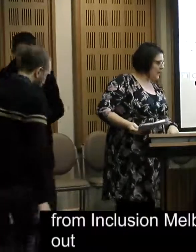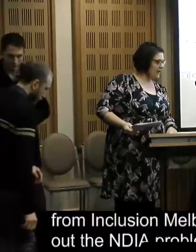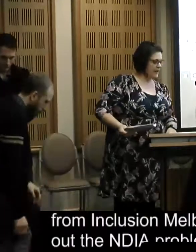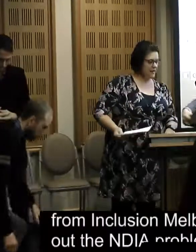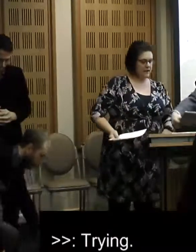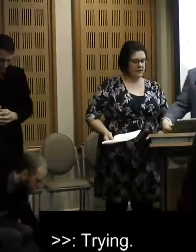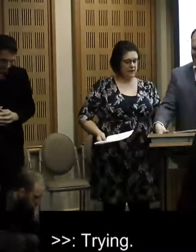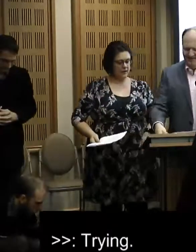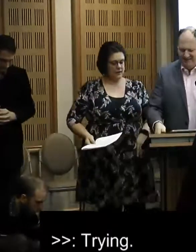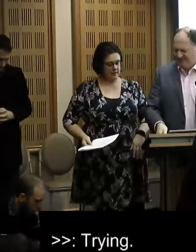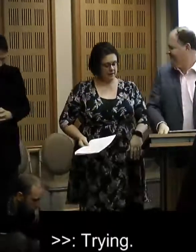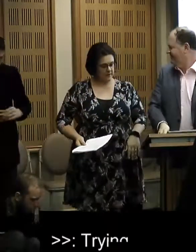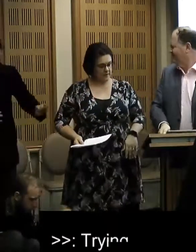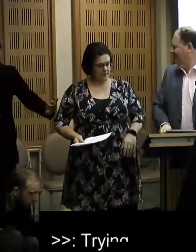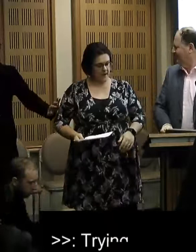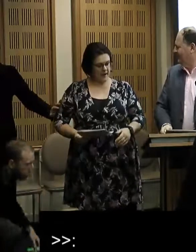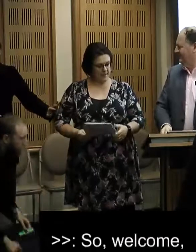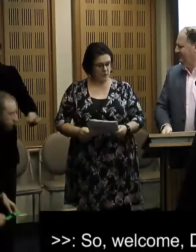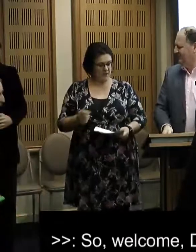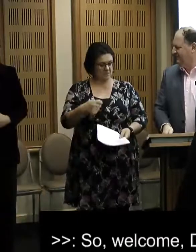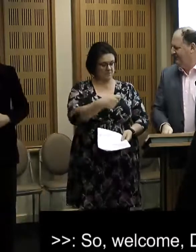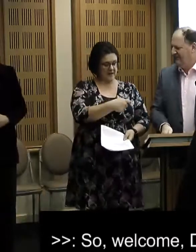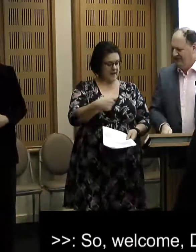USB? No, I'll just talk to